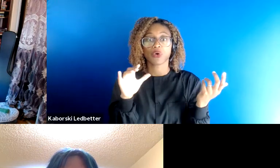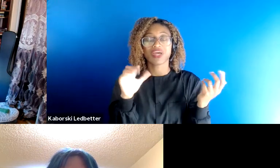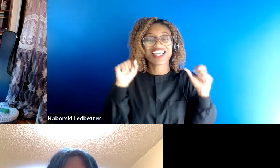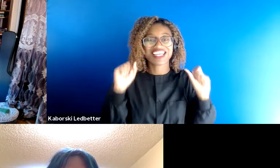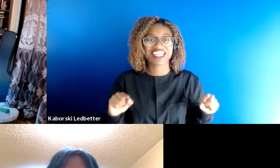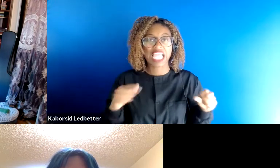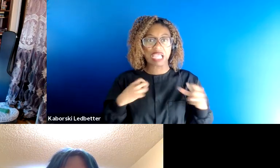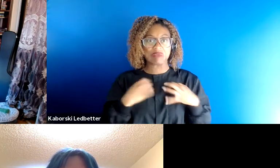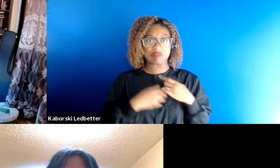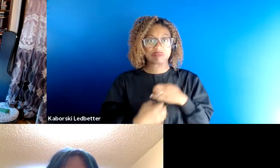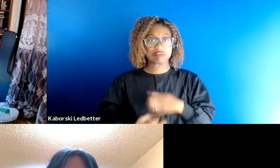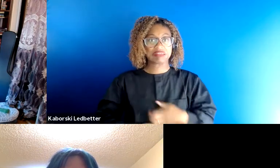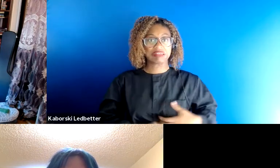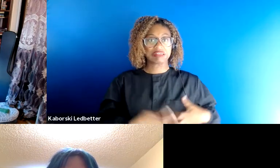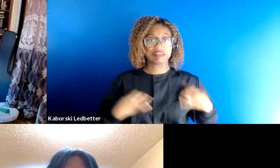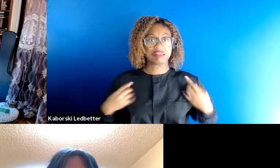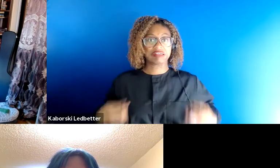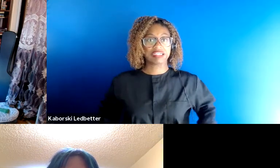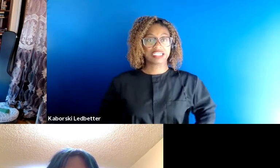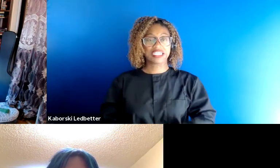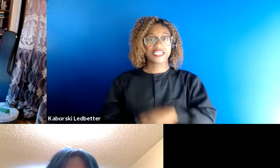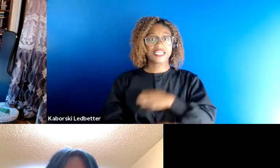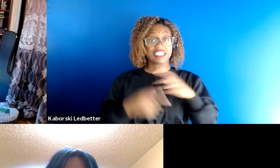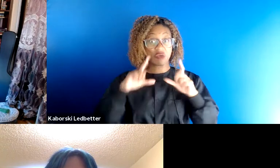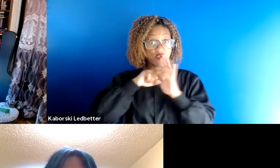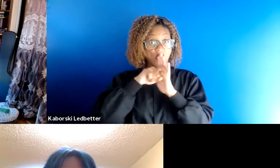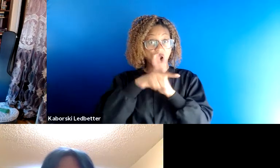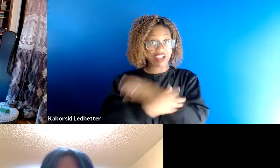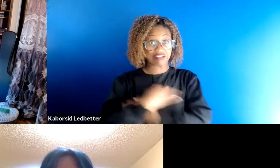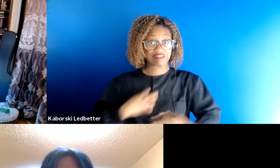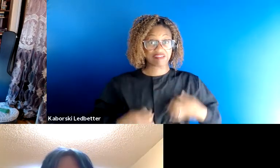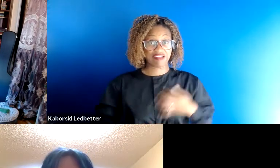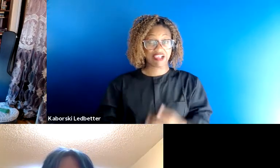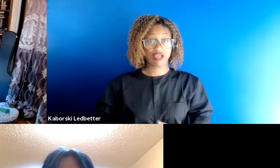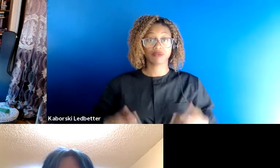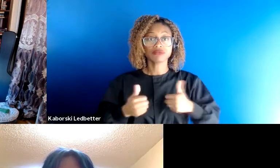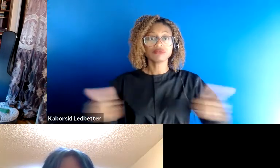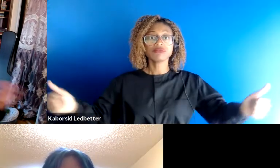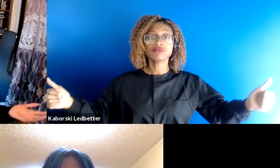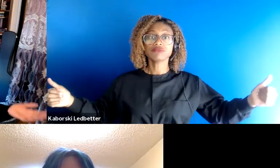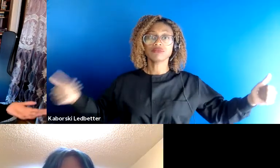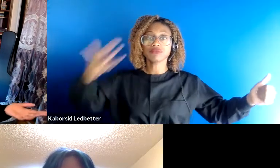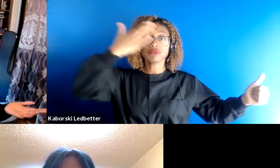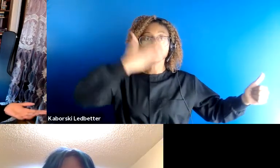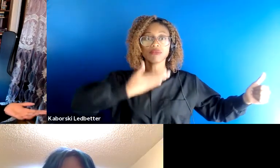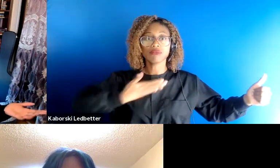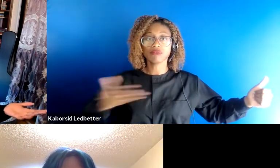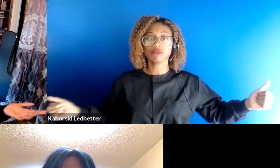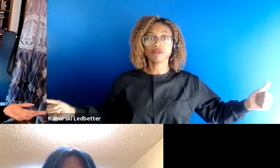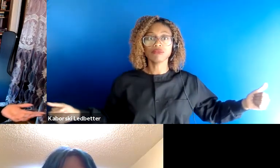of irritant without having any sort of changes in their behavior. We just do